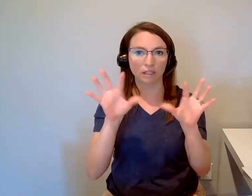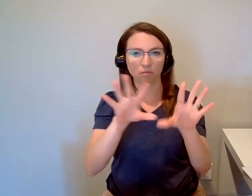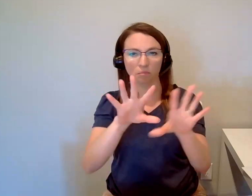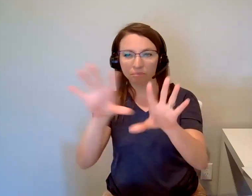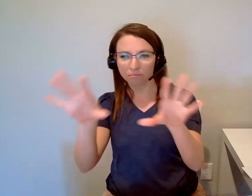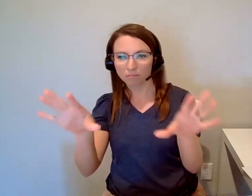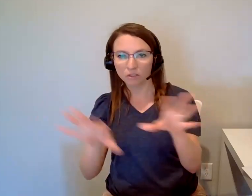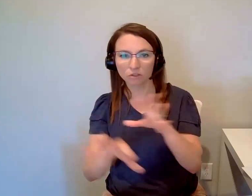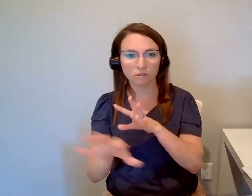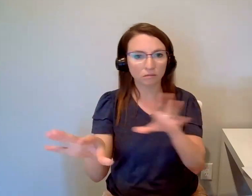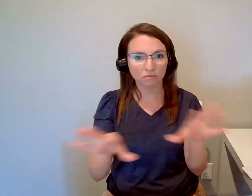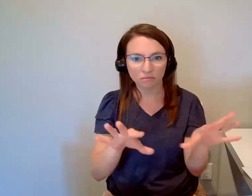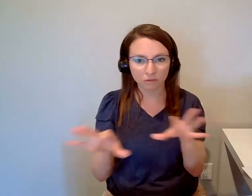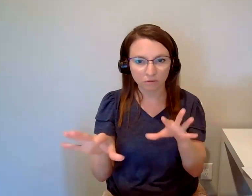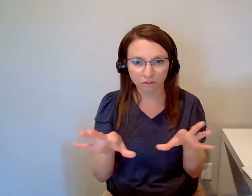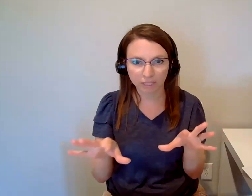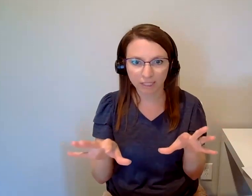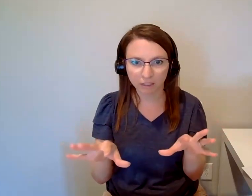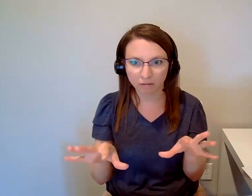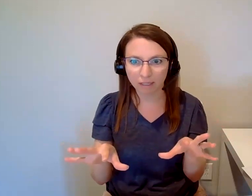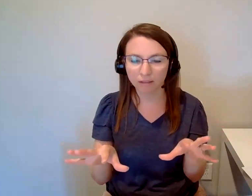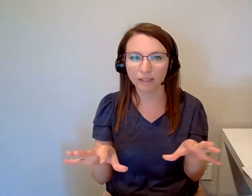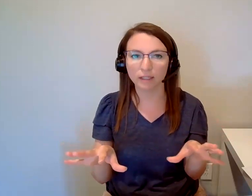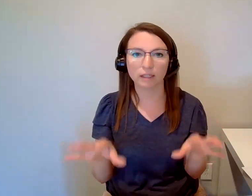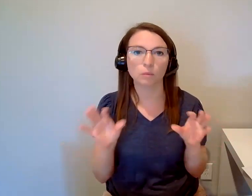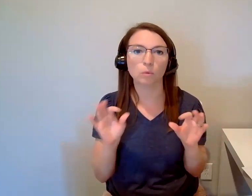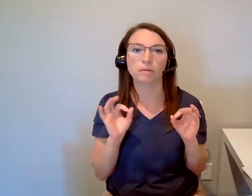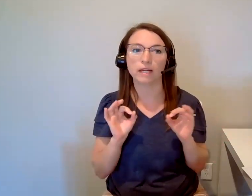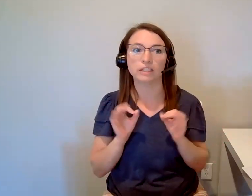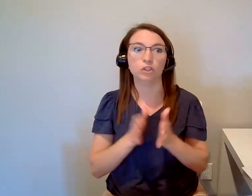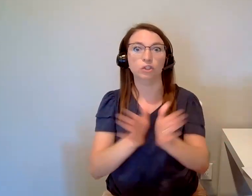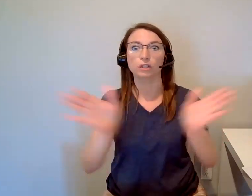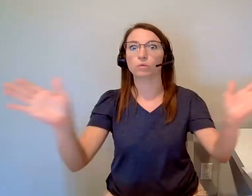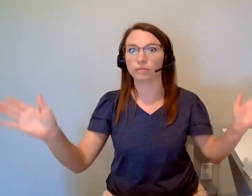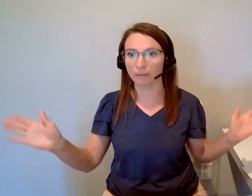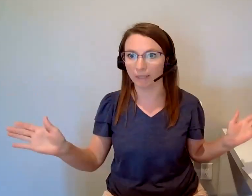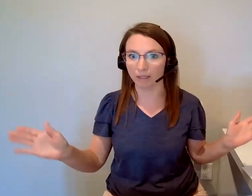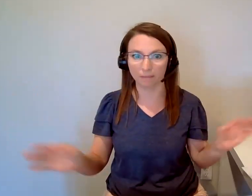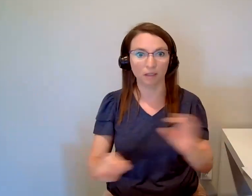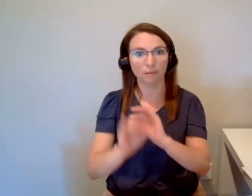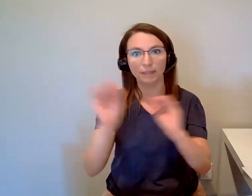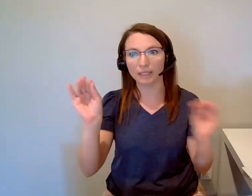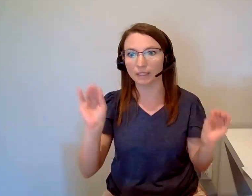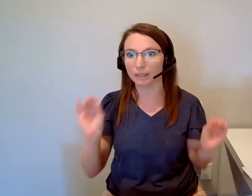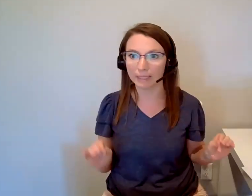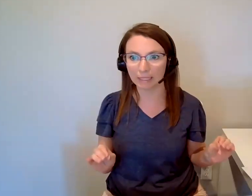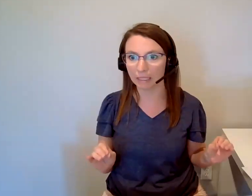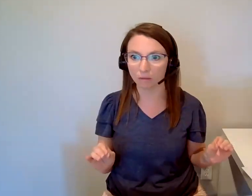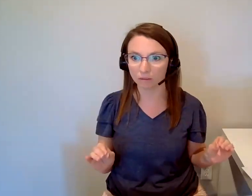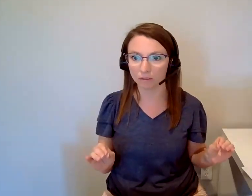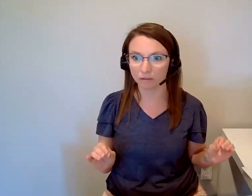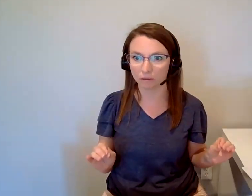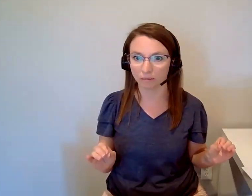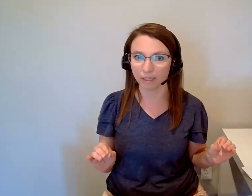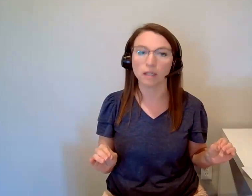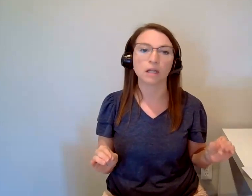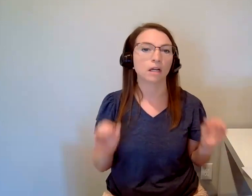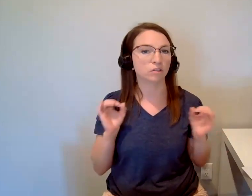kind of make sure you're signing correctly and I will provide general feedback. I'm not going to pick anybody out. Okay, I'll just